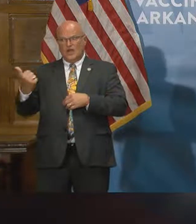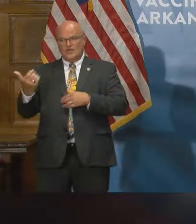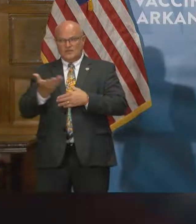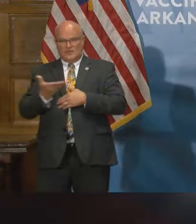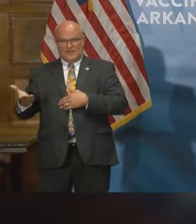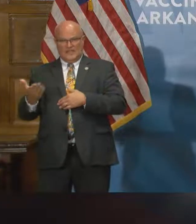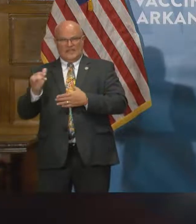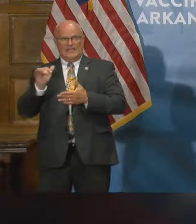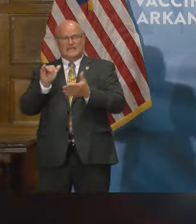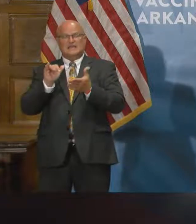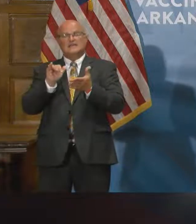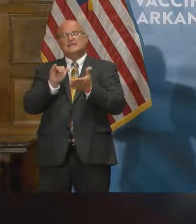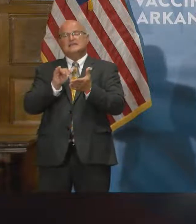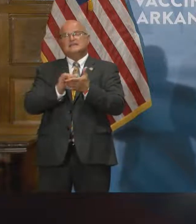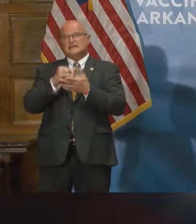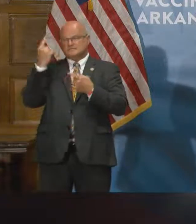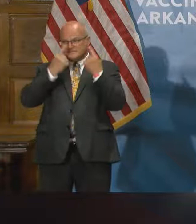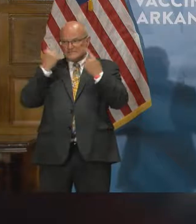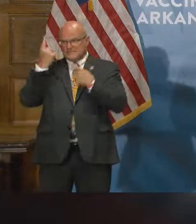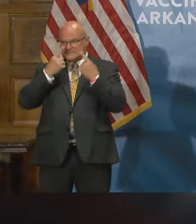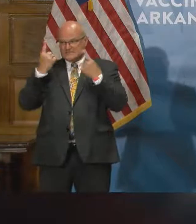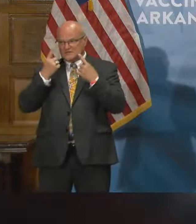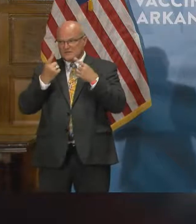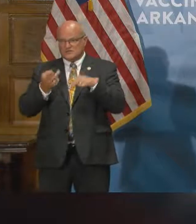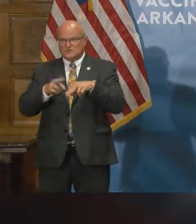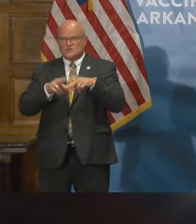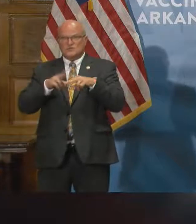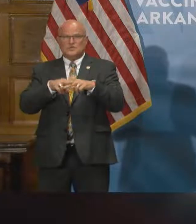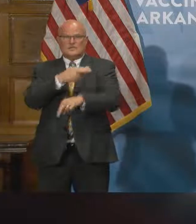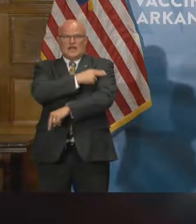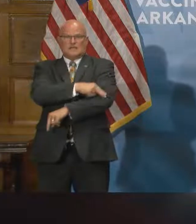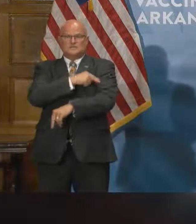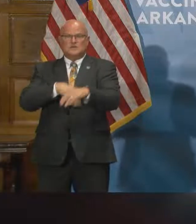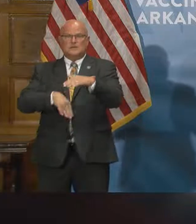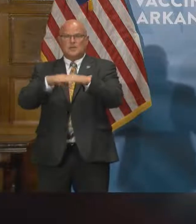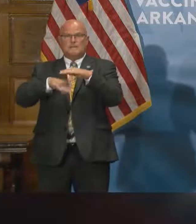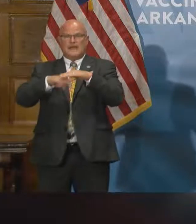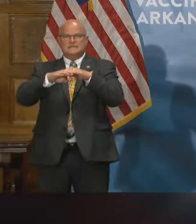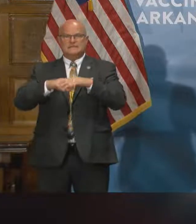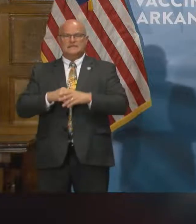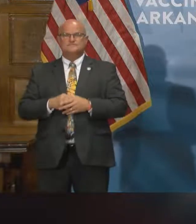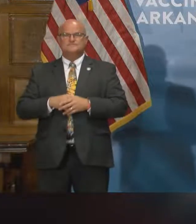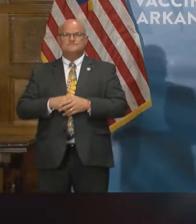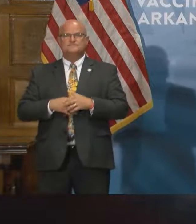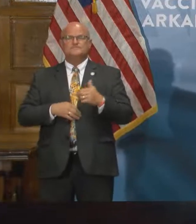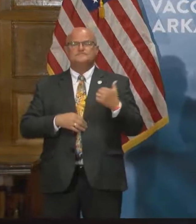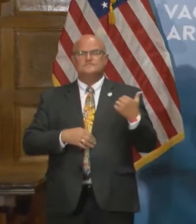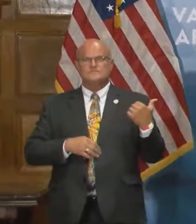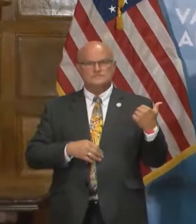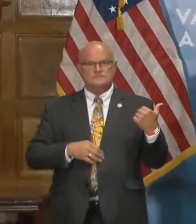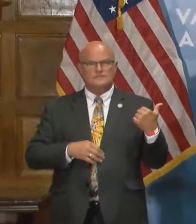measures that you're considering taking to increase the hospital capacity?